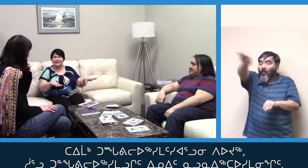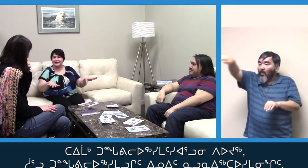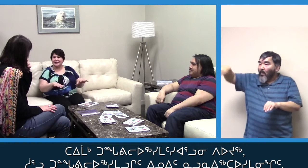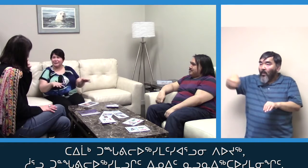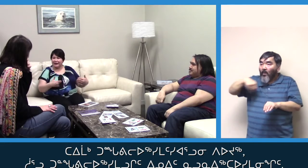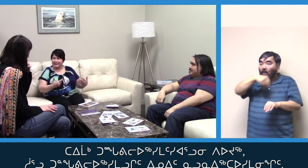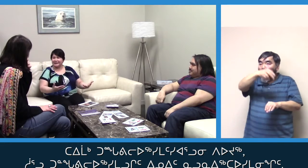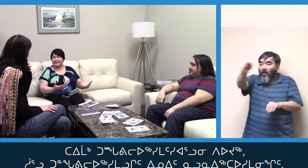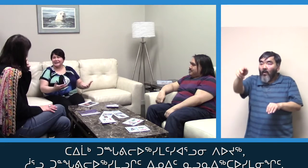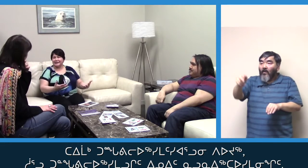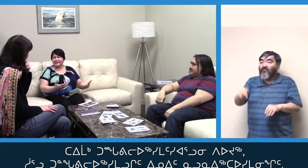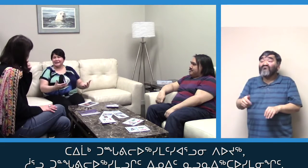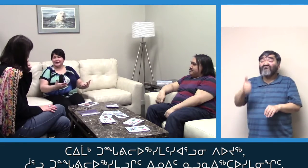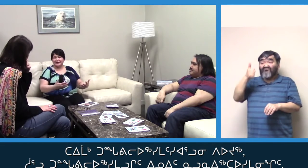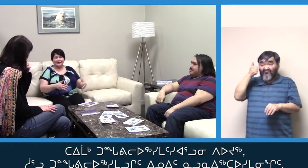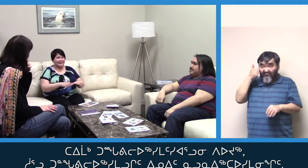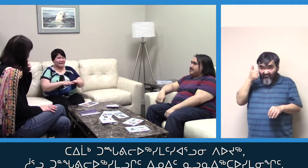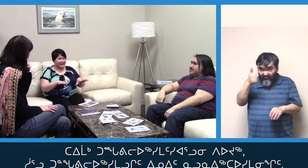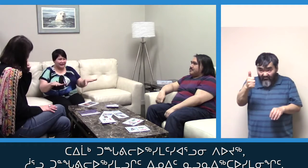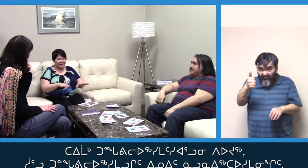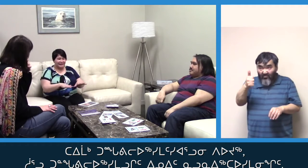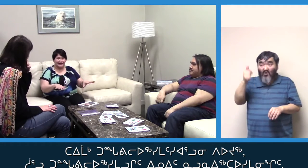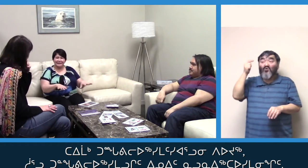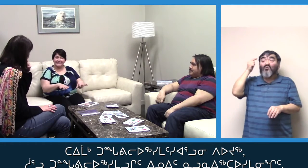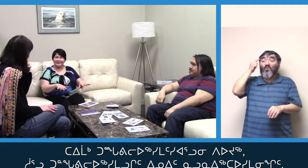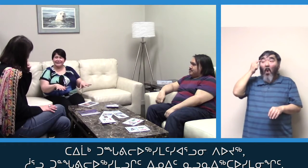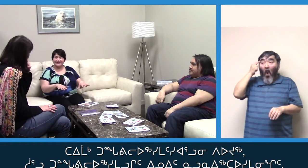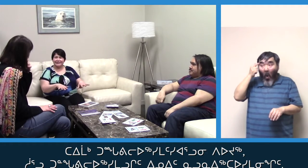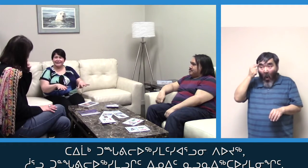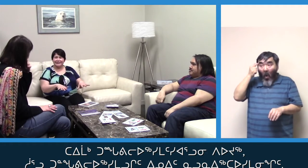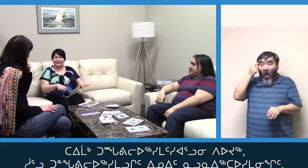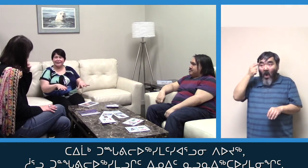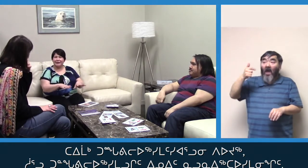a basis, right? Mm-hmm. Like a